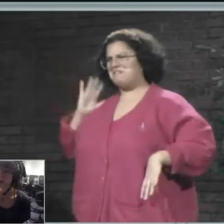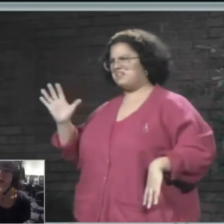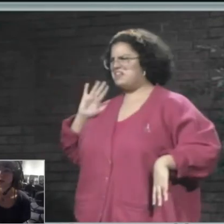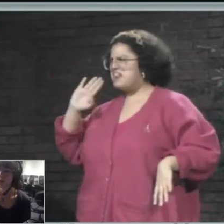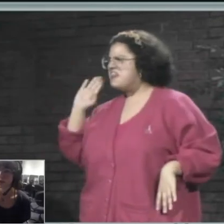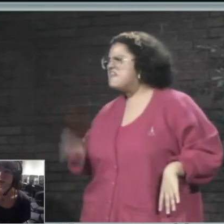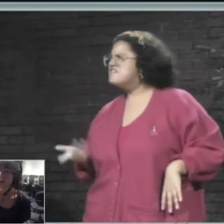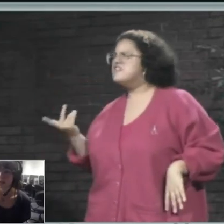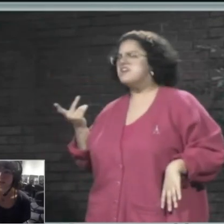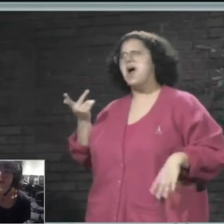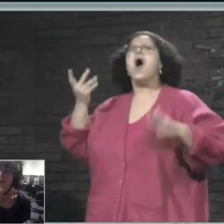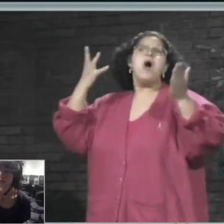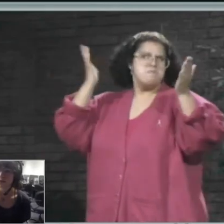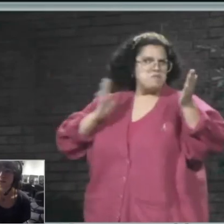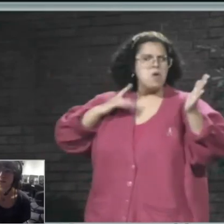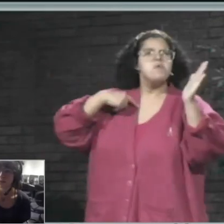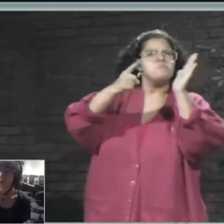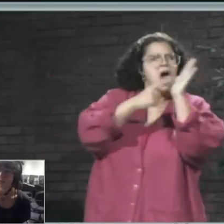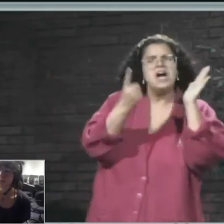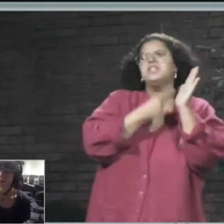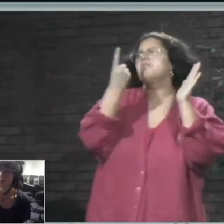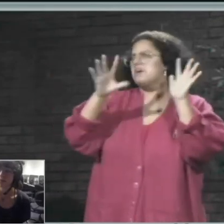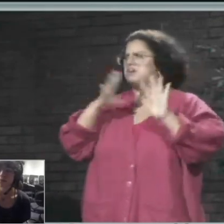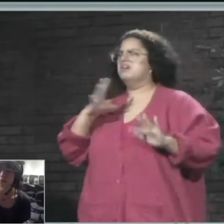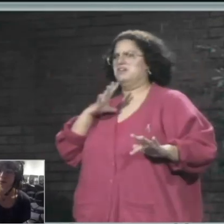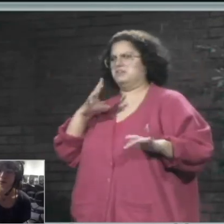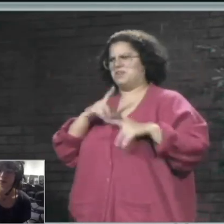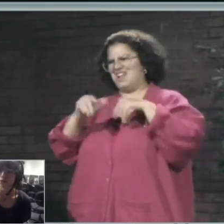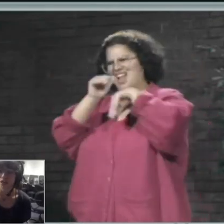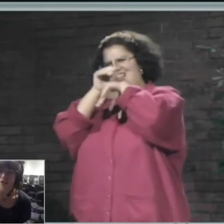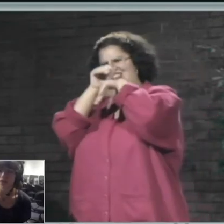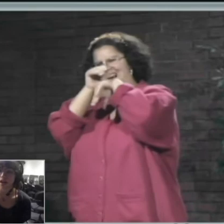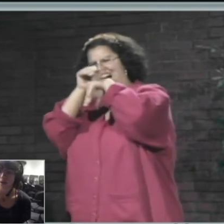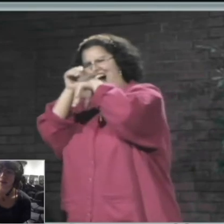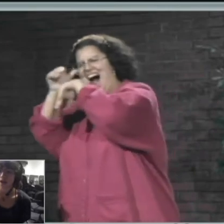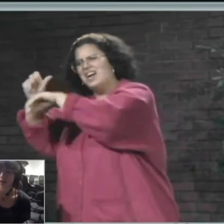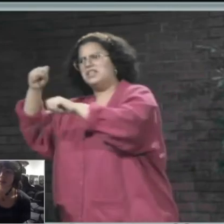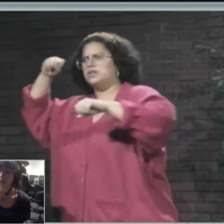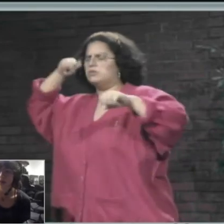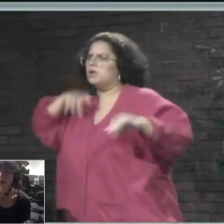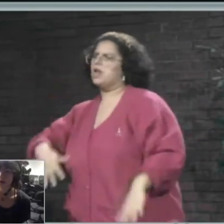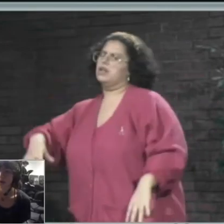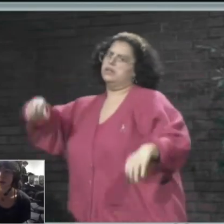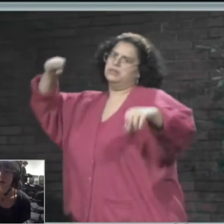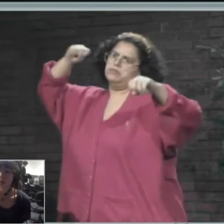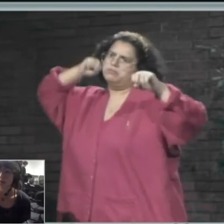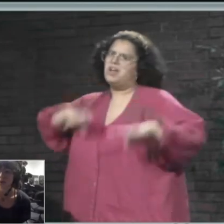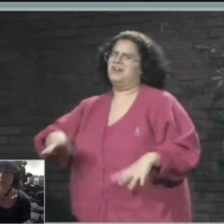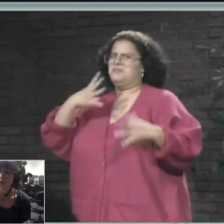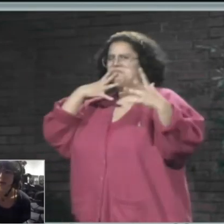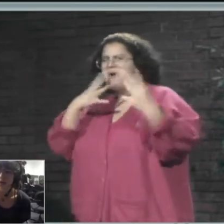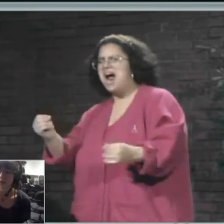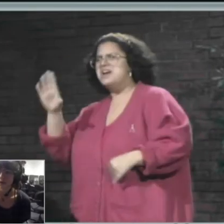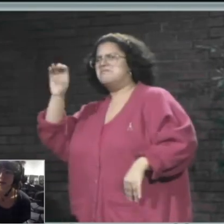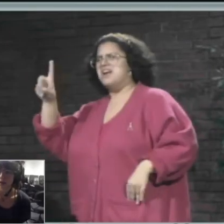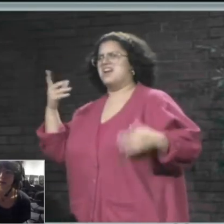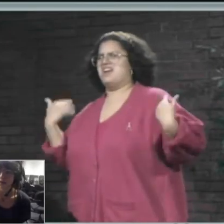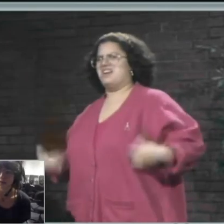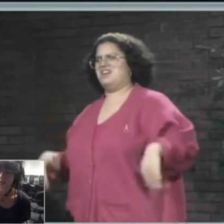Another one is night sweats. If you sweat, well, maybe before you did it every now and then, but now it's happening every night and it's